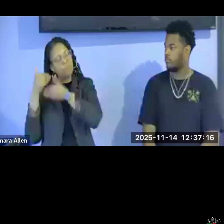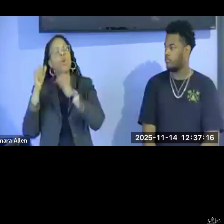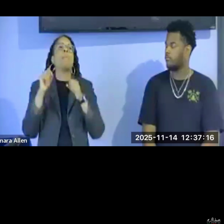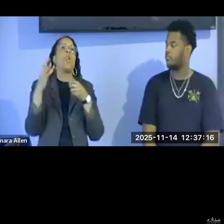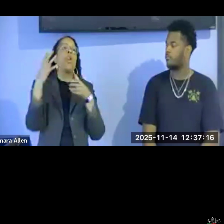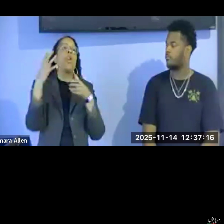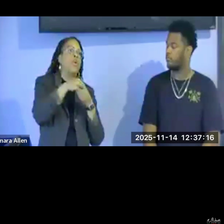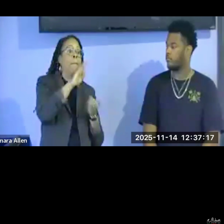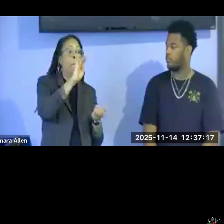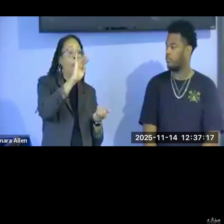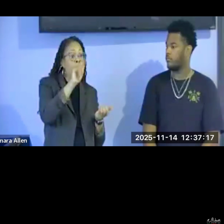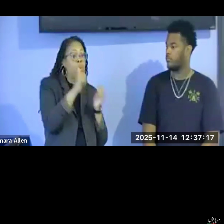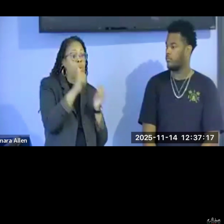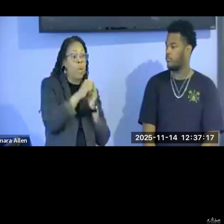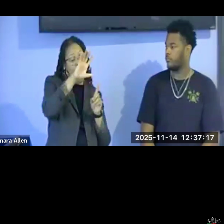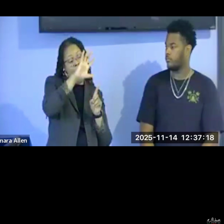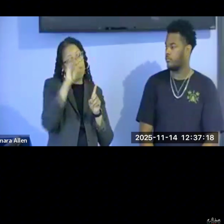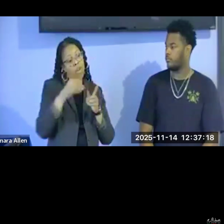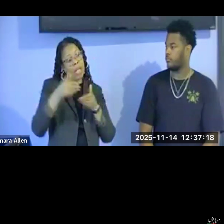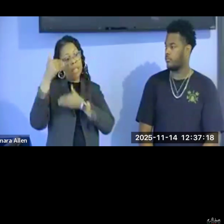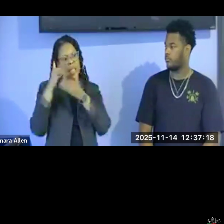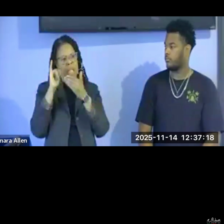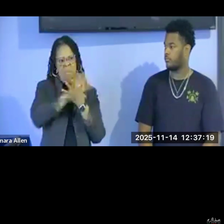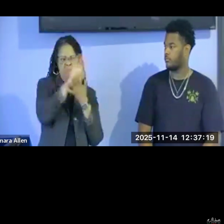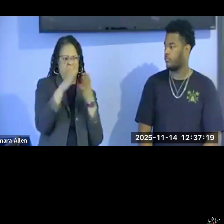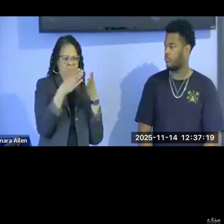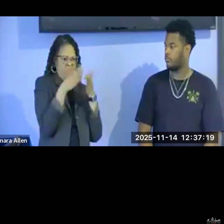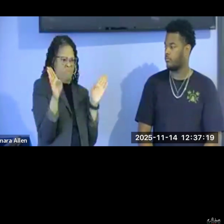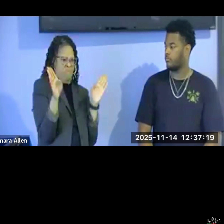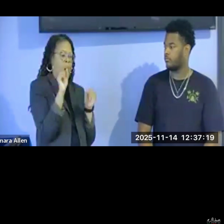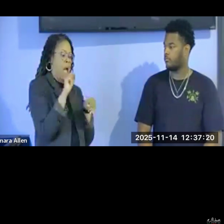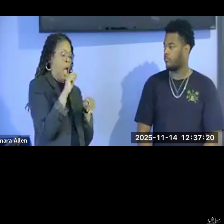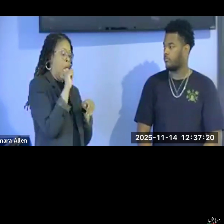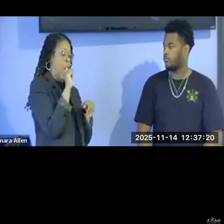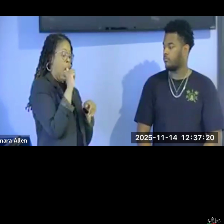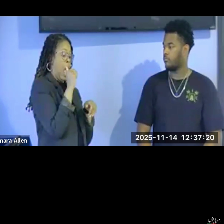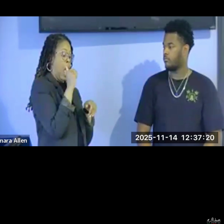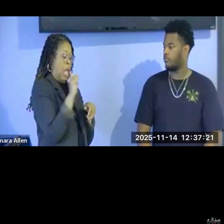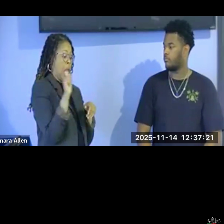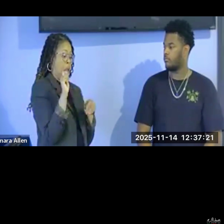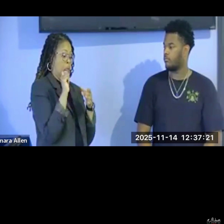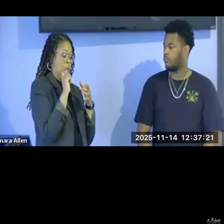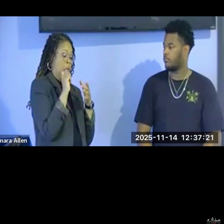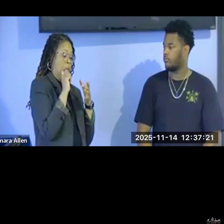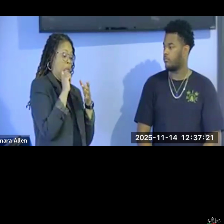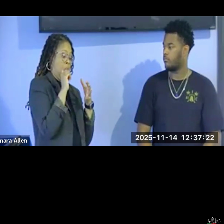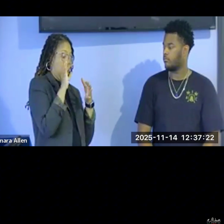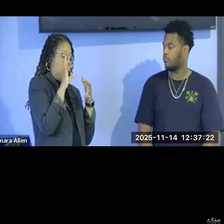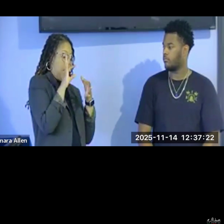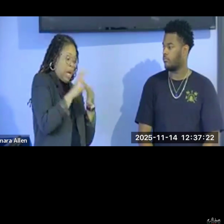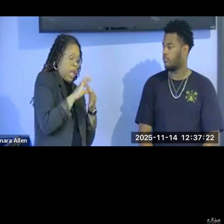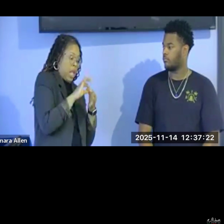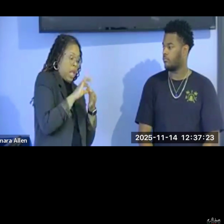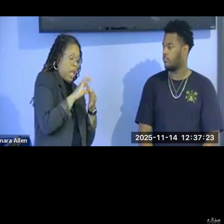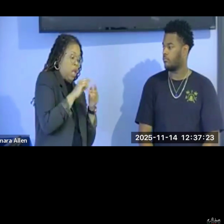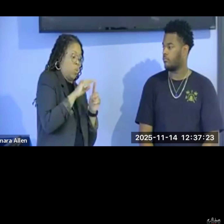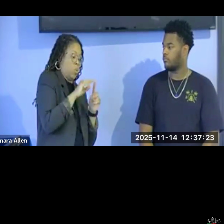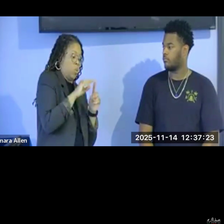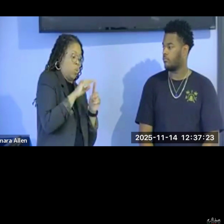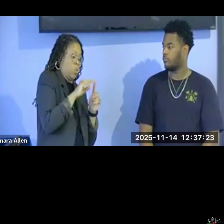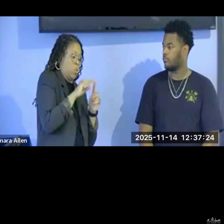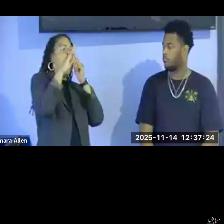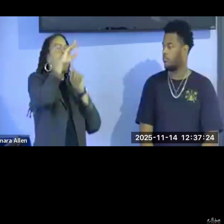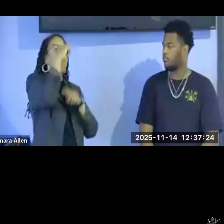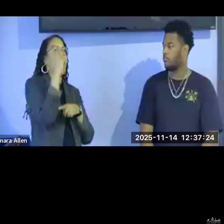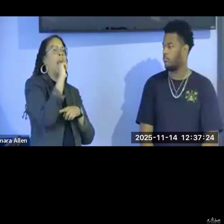American. It could be someone who comes again from African descent. Biracial. It could be someone who's